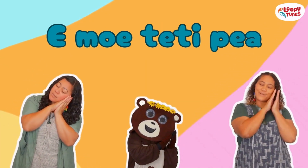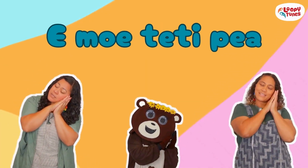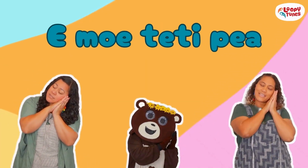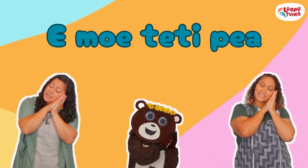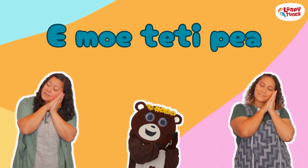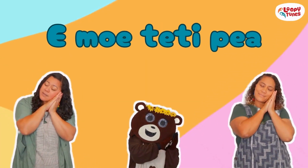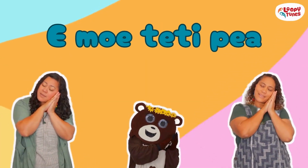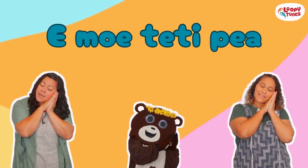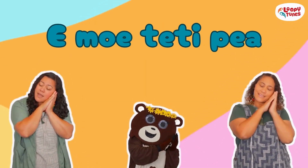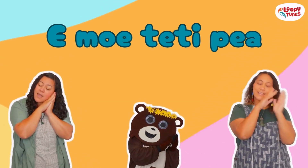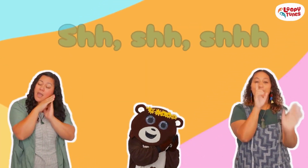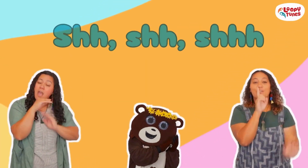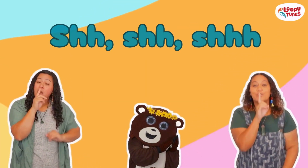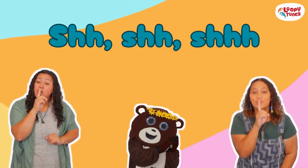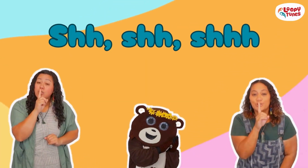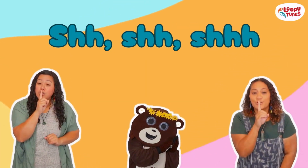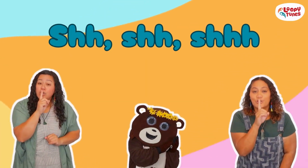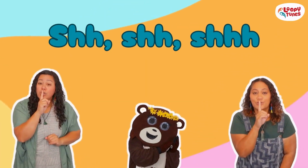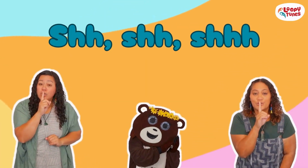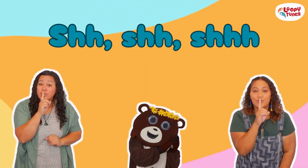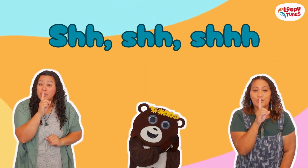e moe teti pea.